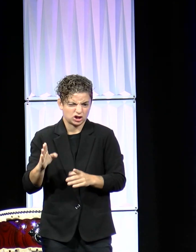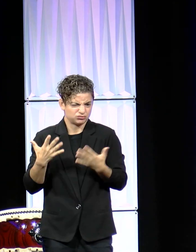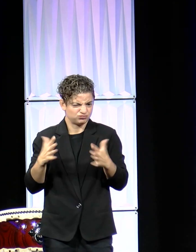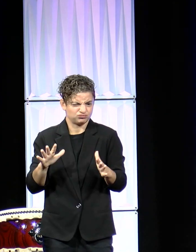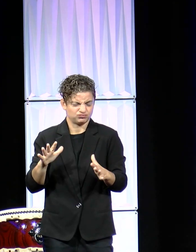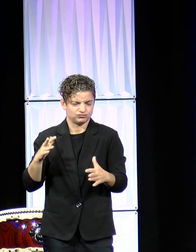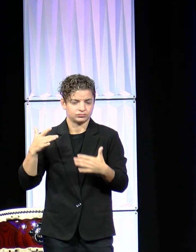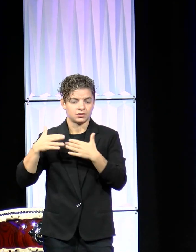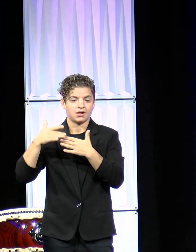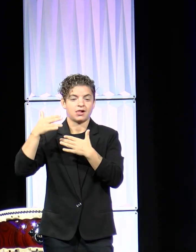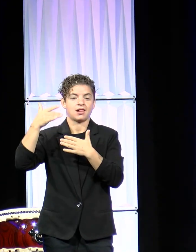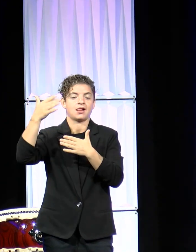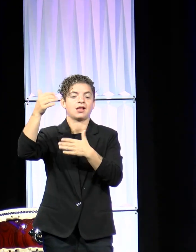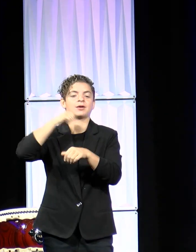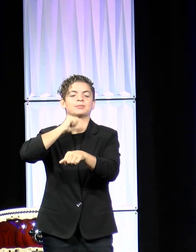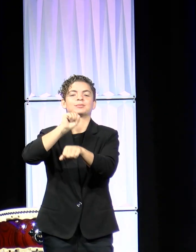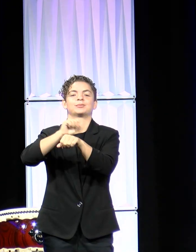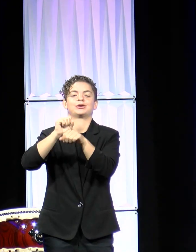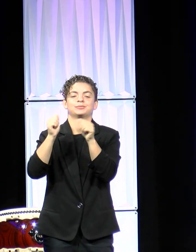Oops.